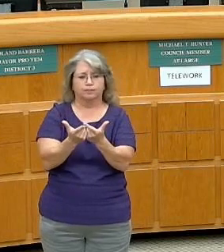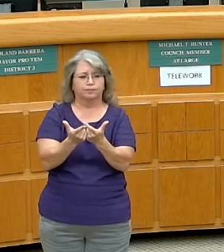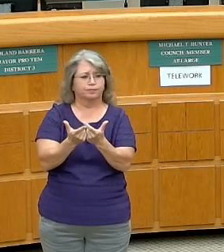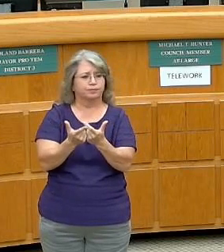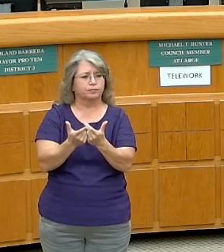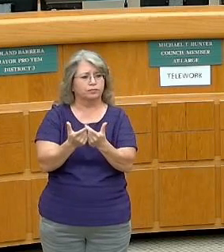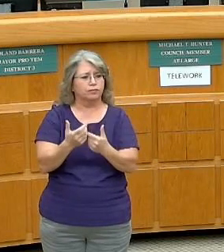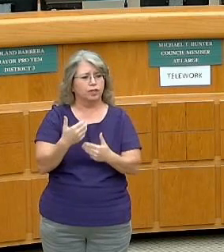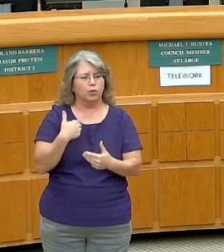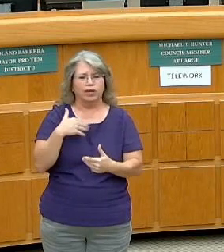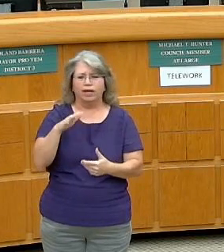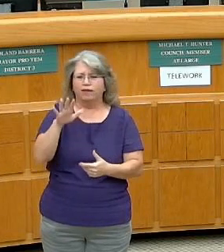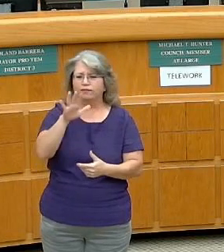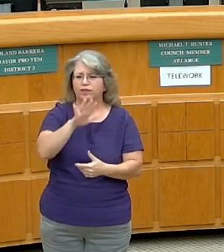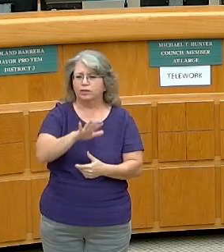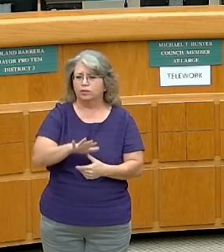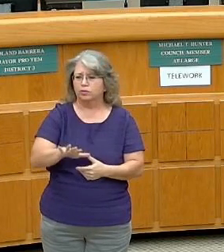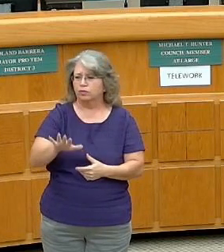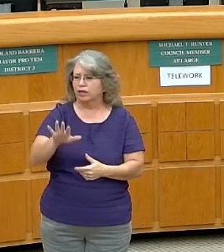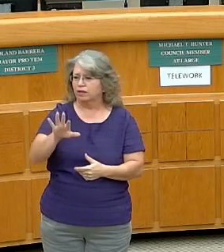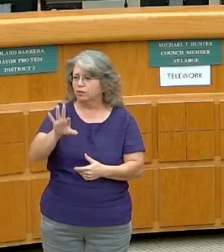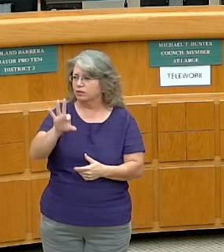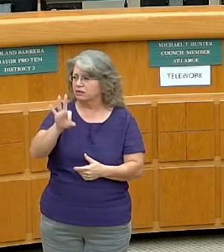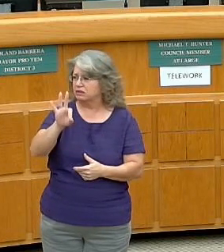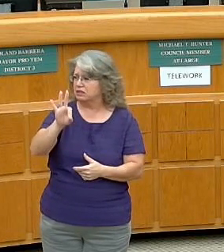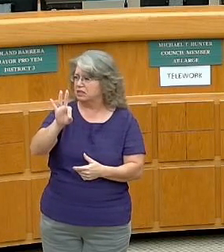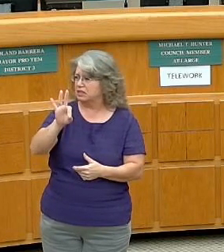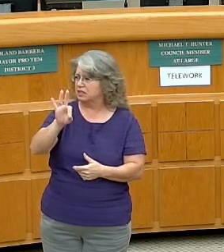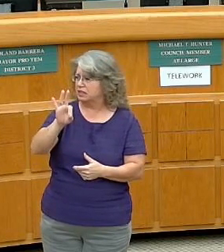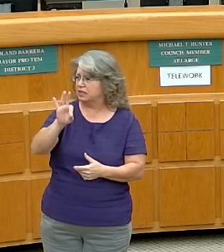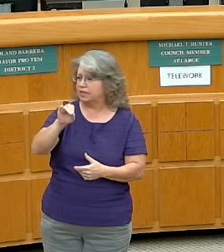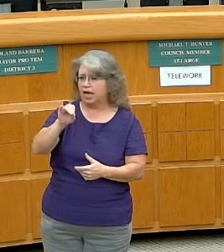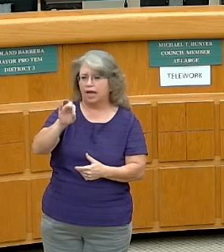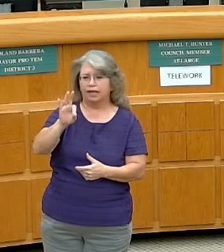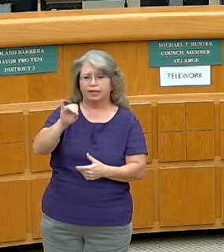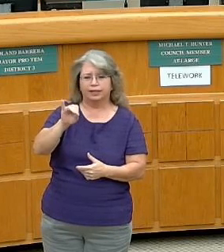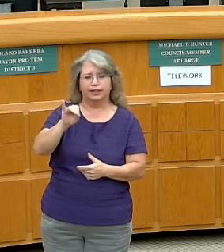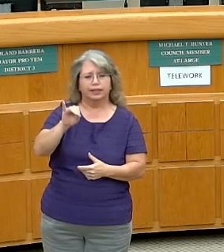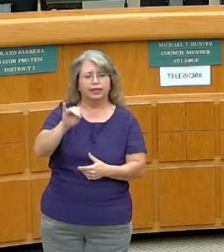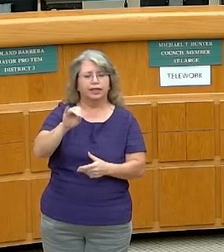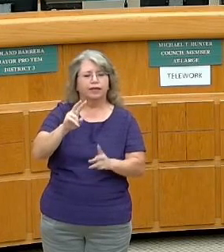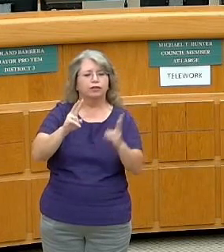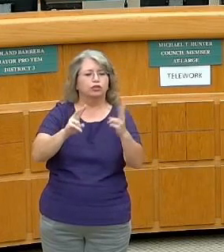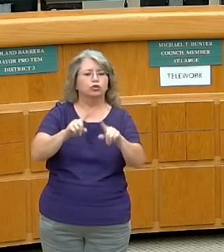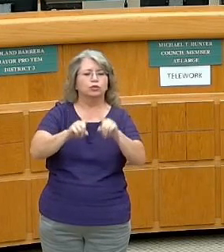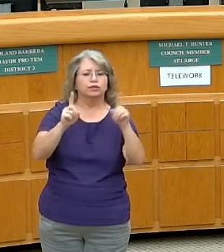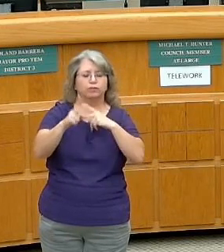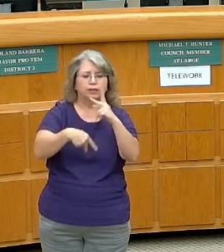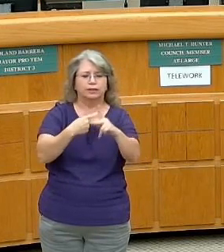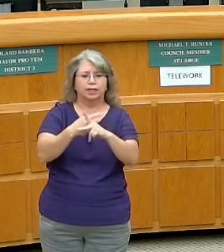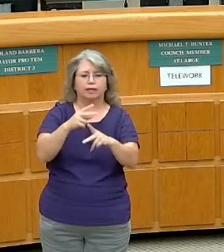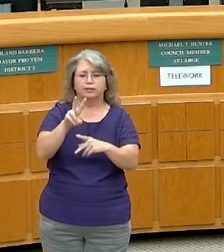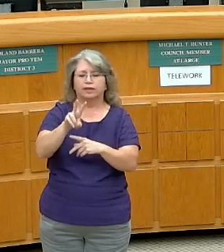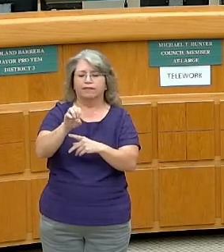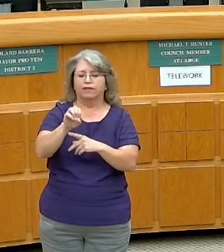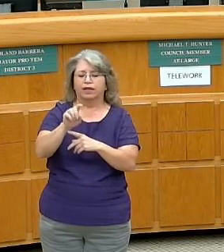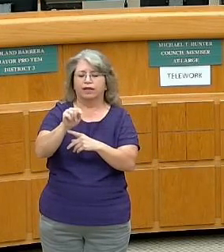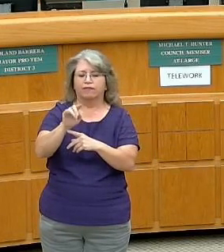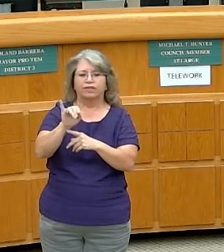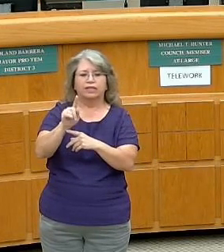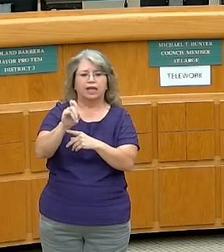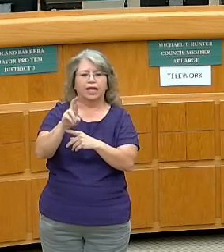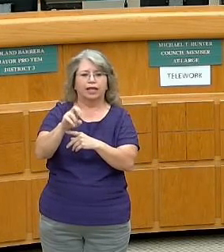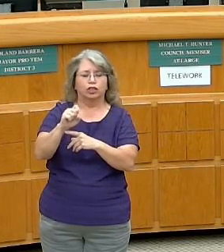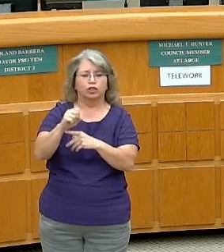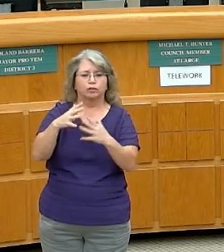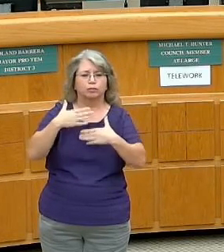We have somewhere in the neighborhood of 90 or so. There's 2 different types of ventilators. There's the more heavy-duty